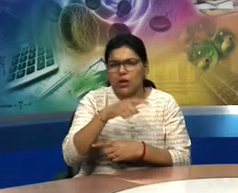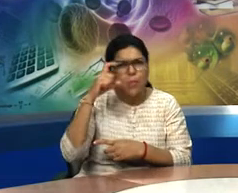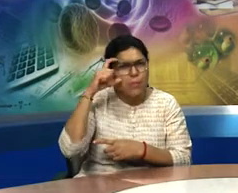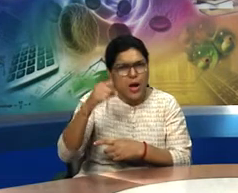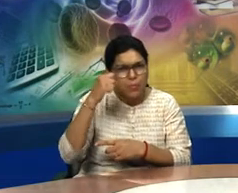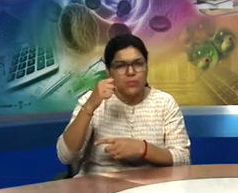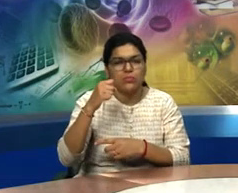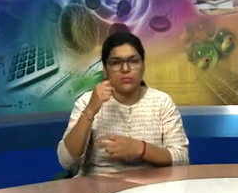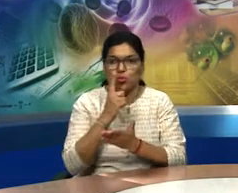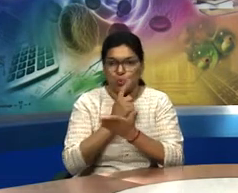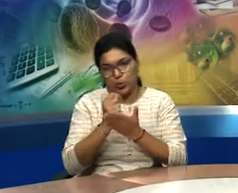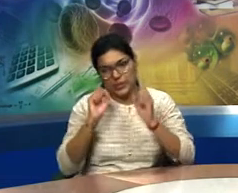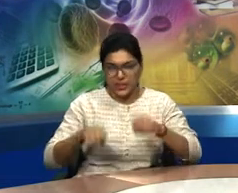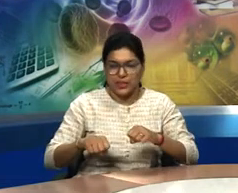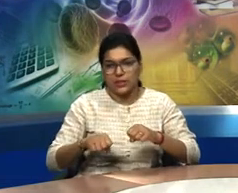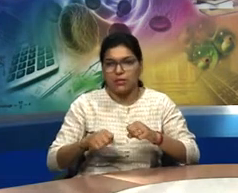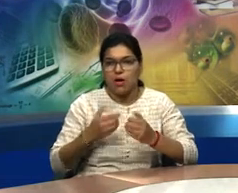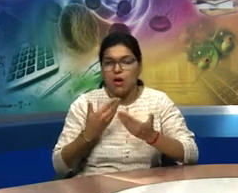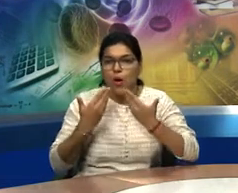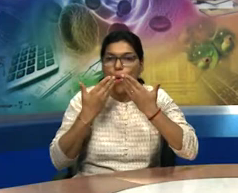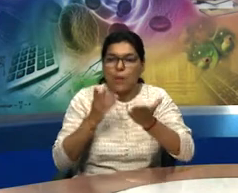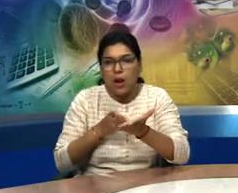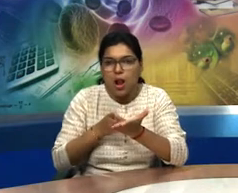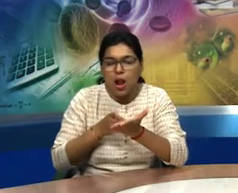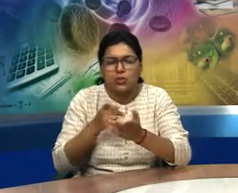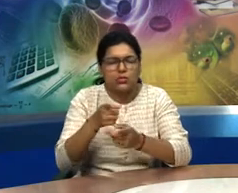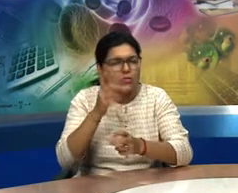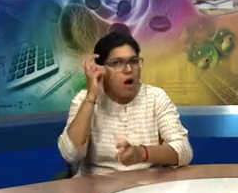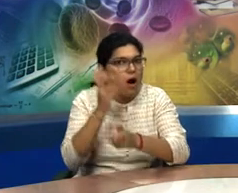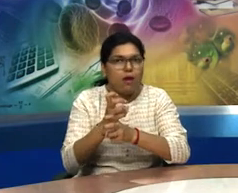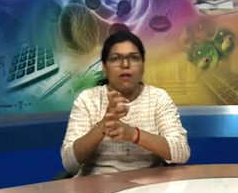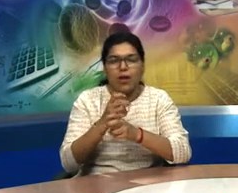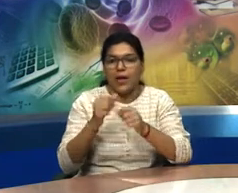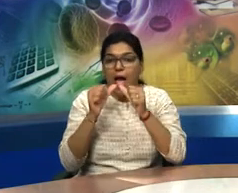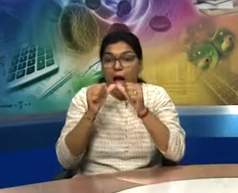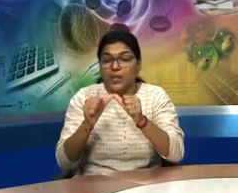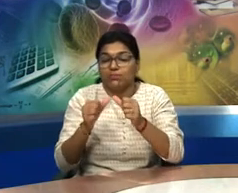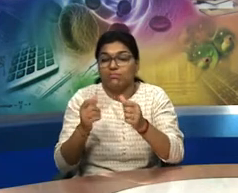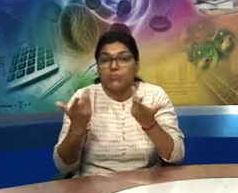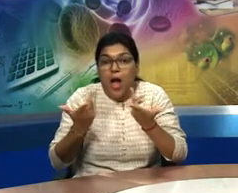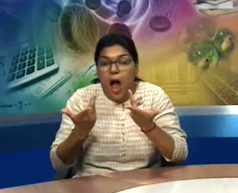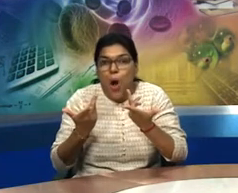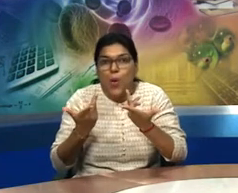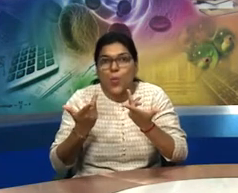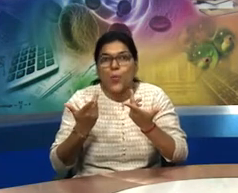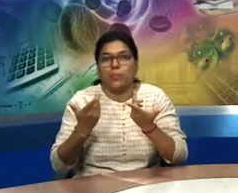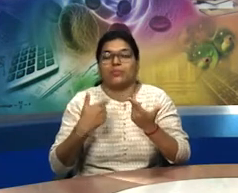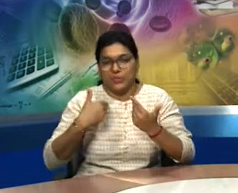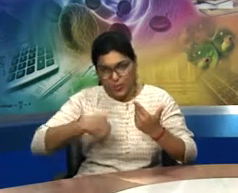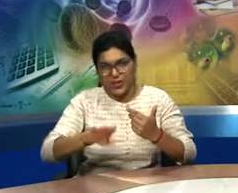was Mahatma Gandhi always truthful, or did he learn to be truthful? And also, did